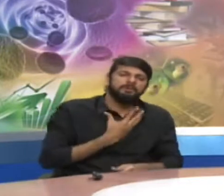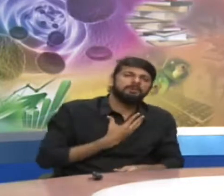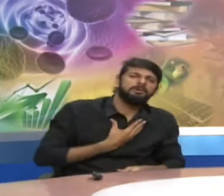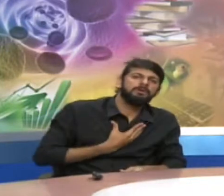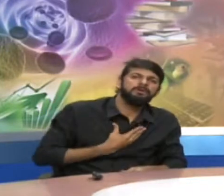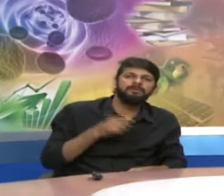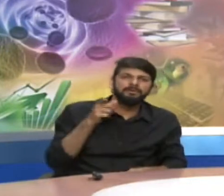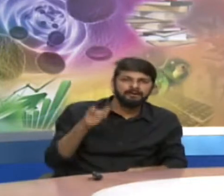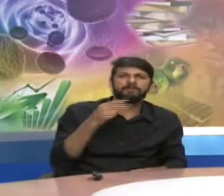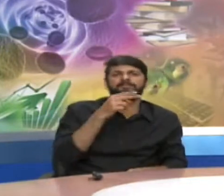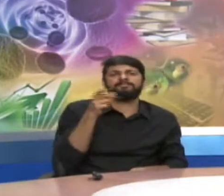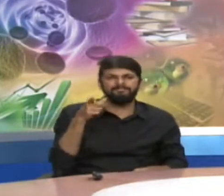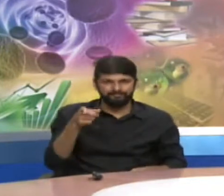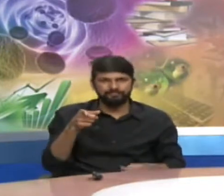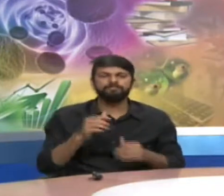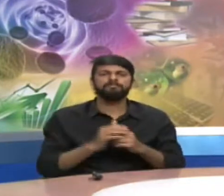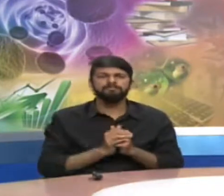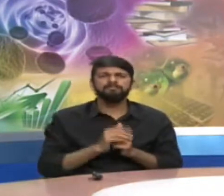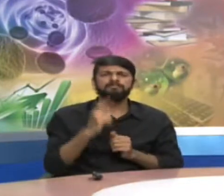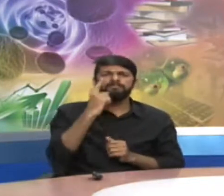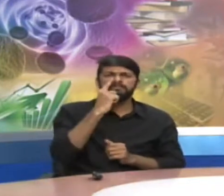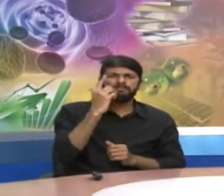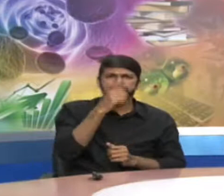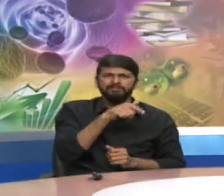She is heartbroken because her husband